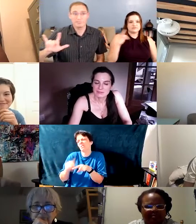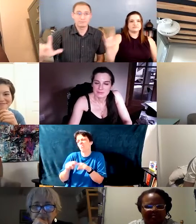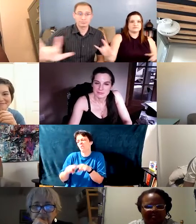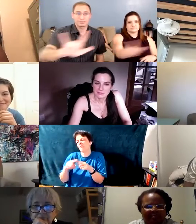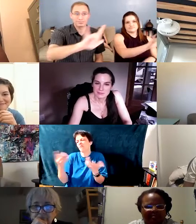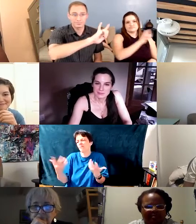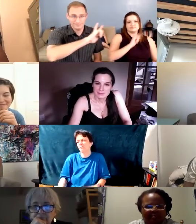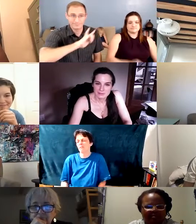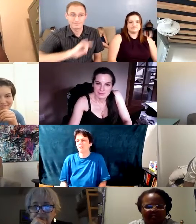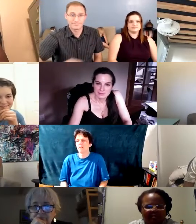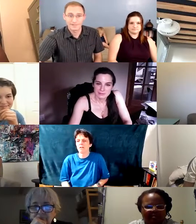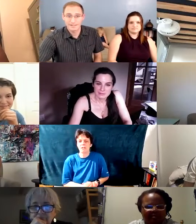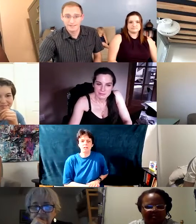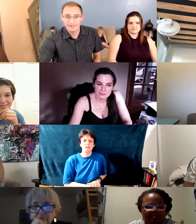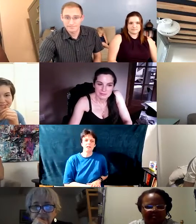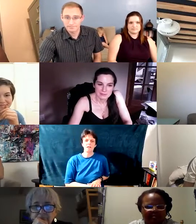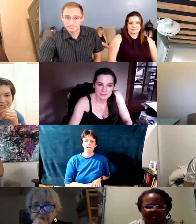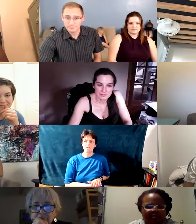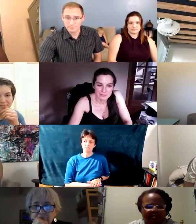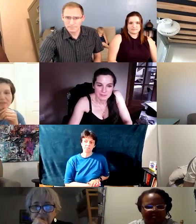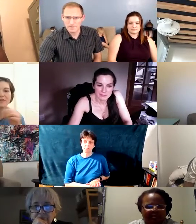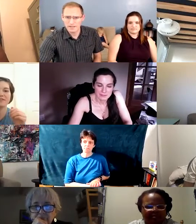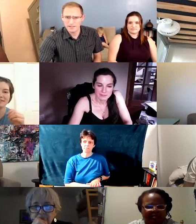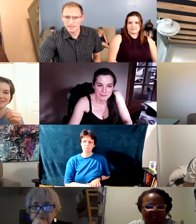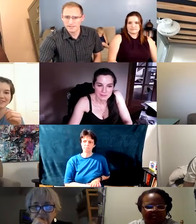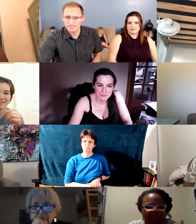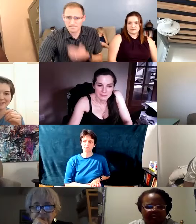Yeah. Yeah. Mm.